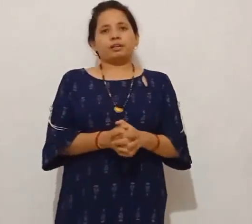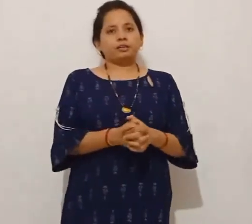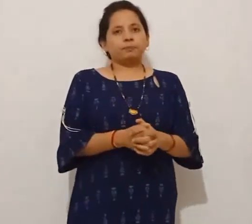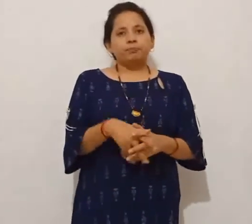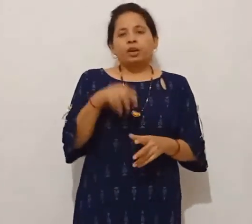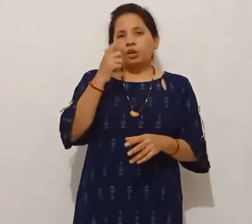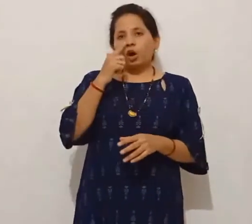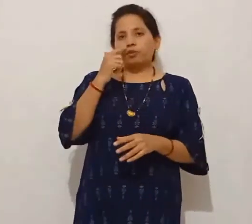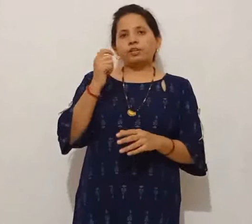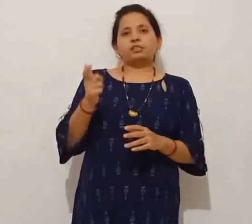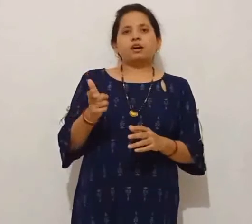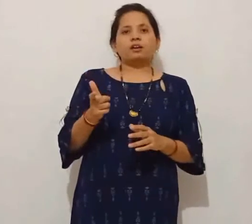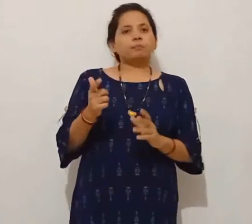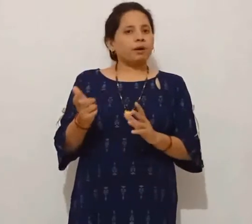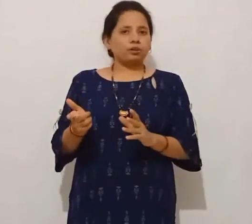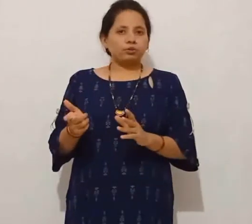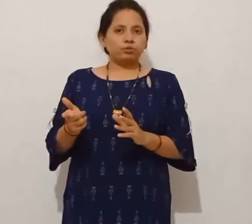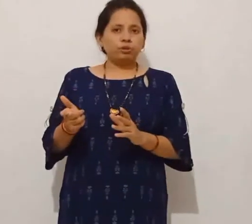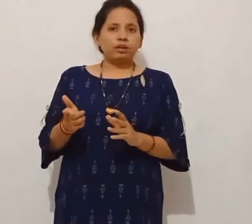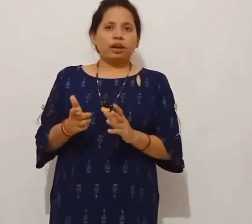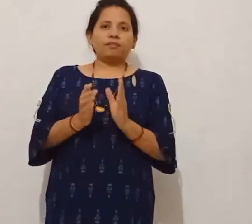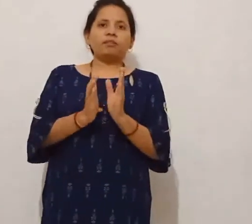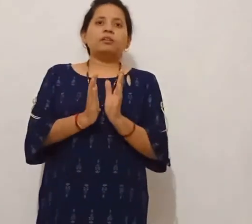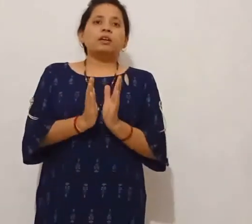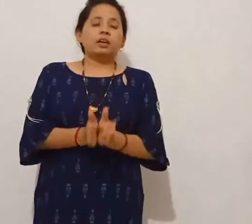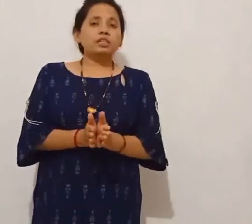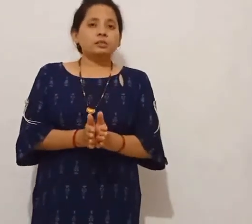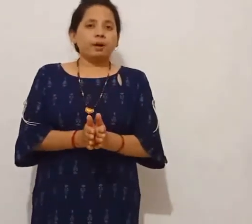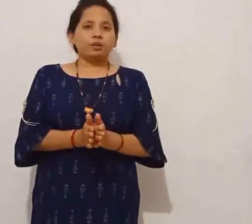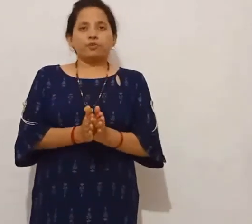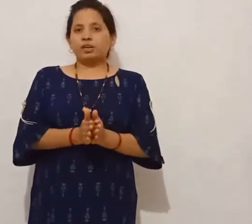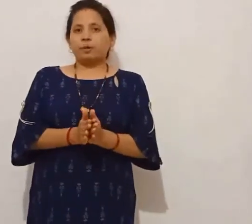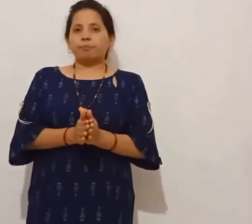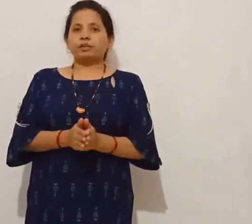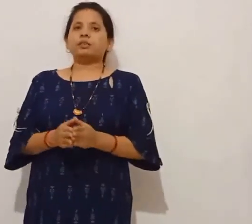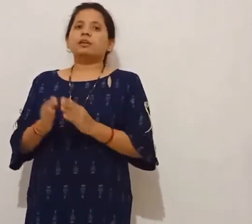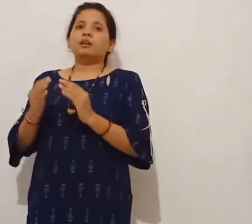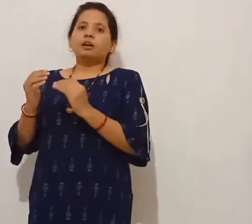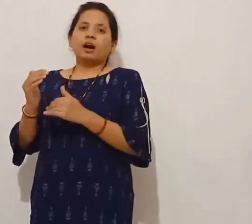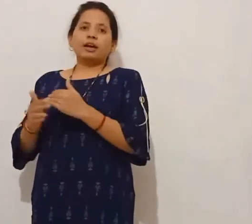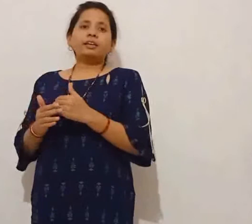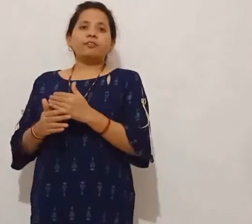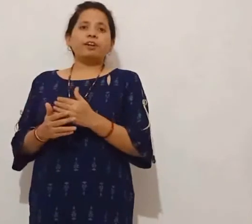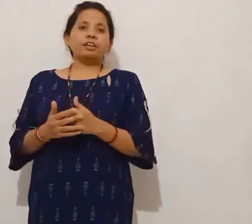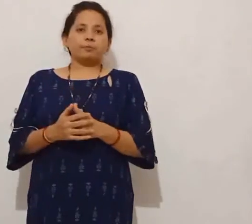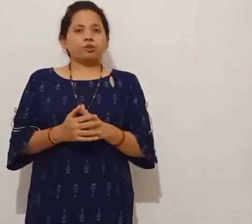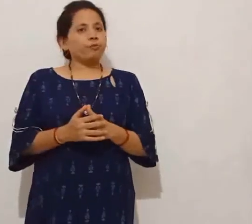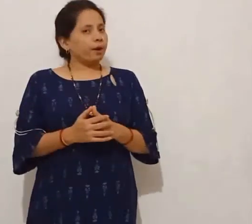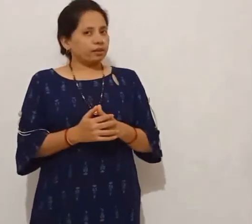market. Now we will start part 2, and in this part we will complete again different types of market.